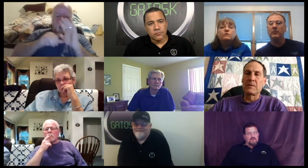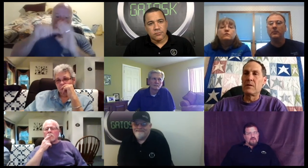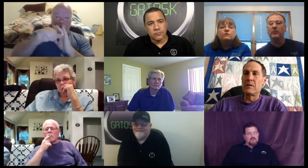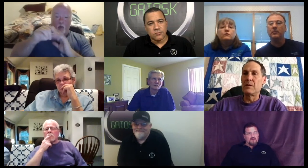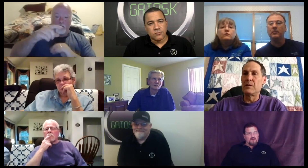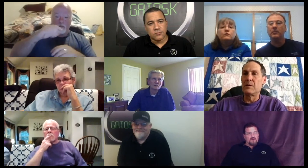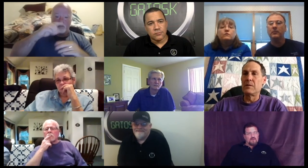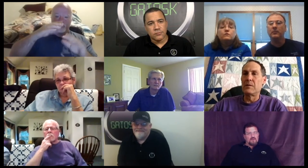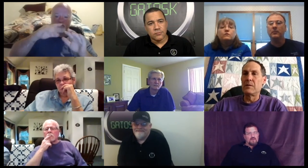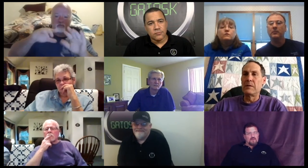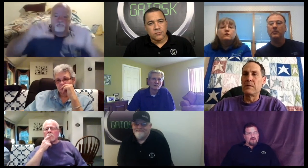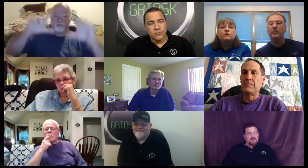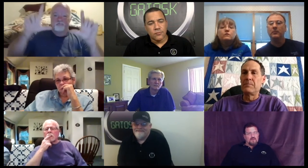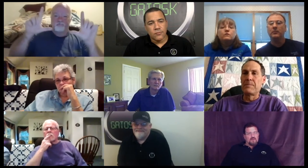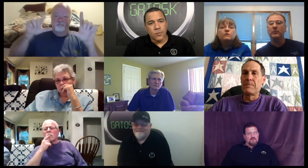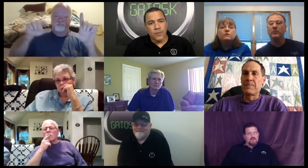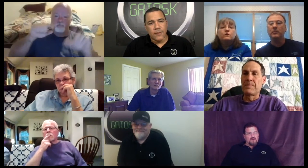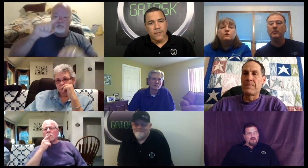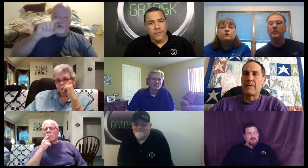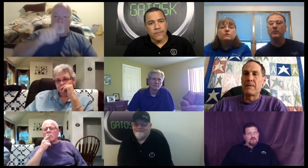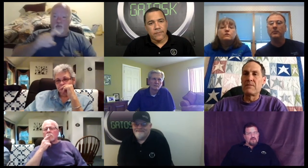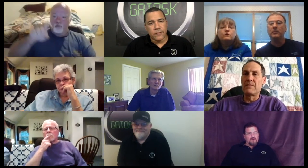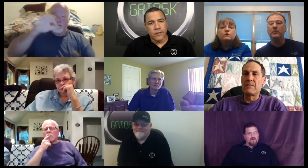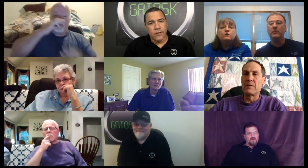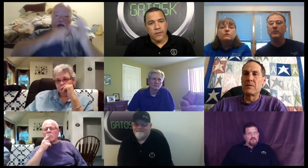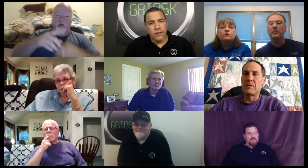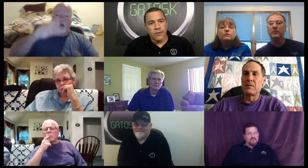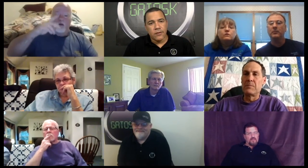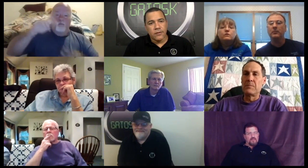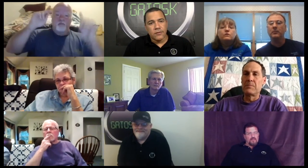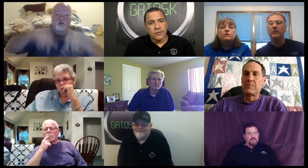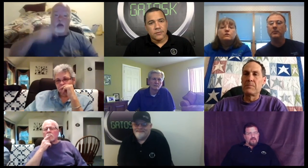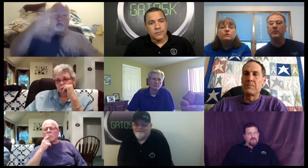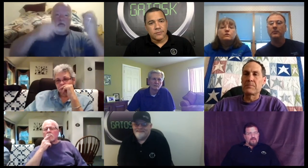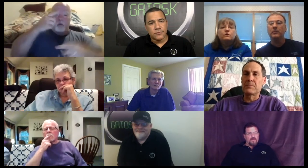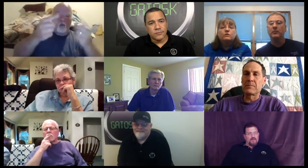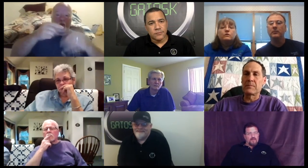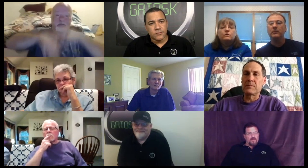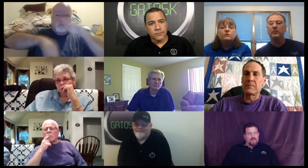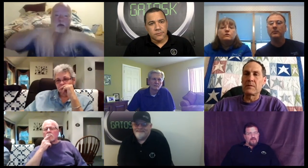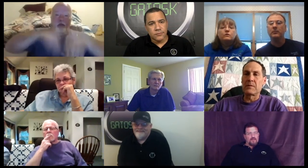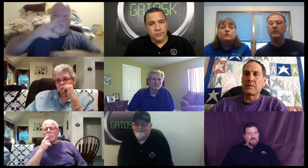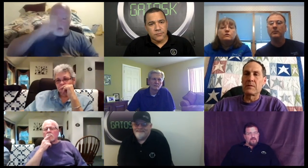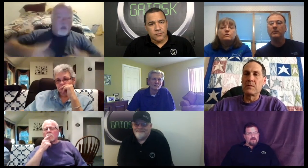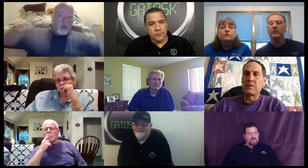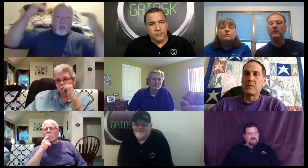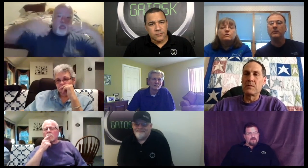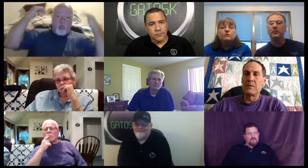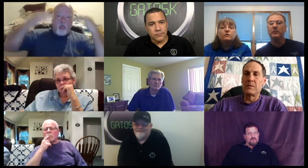we go to make that art, and we go to drag it, and the person